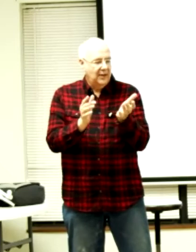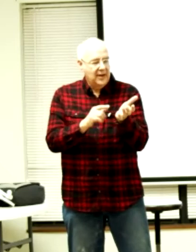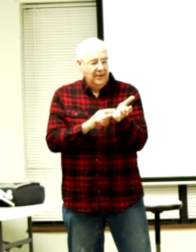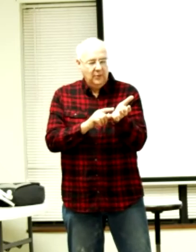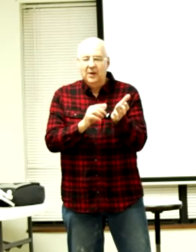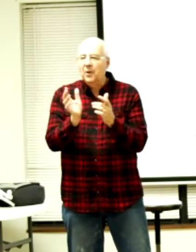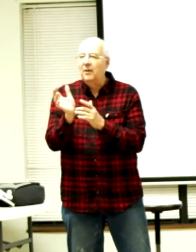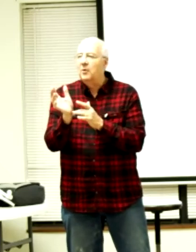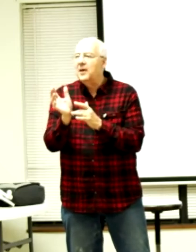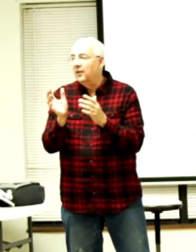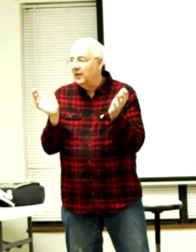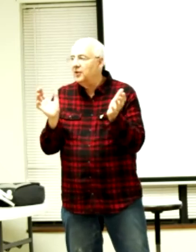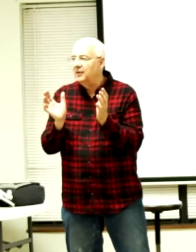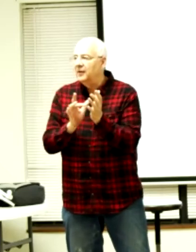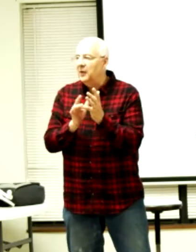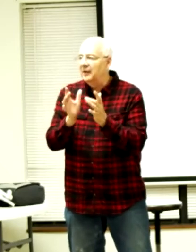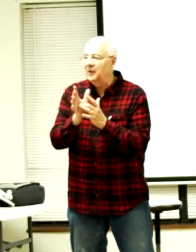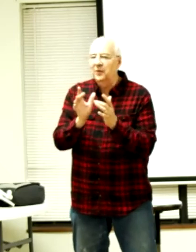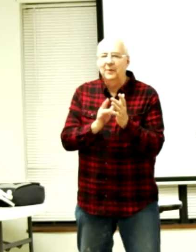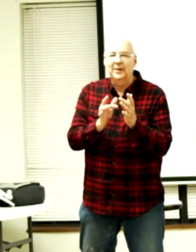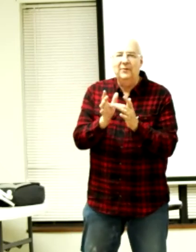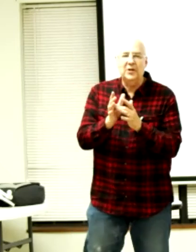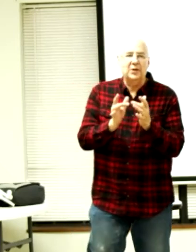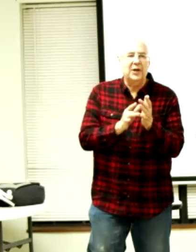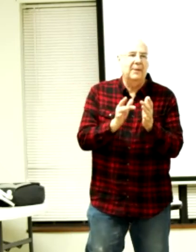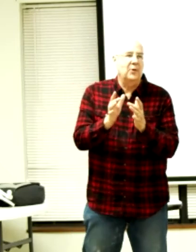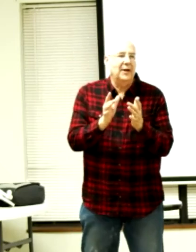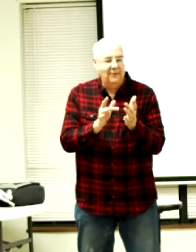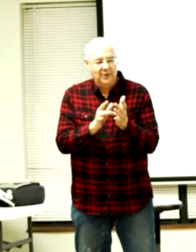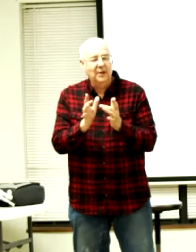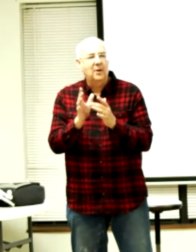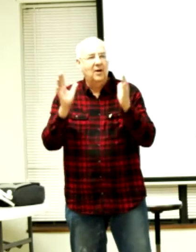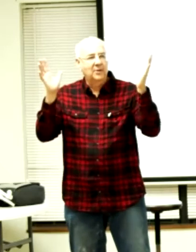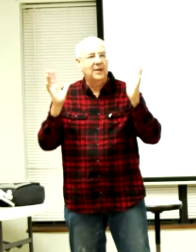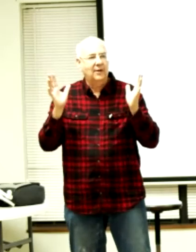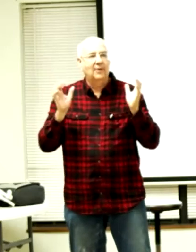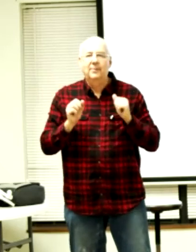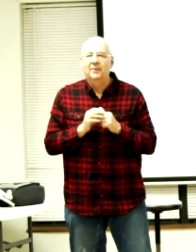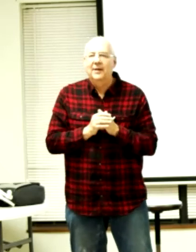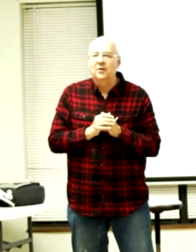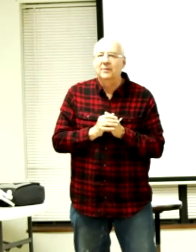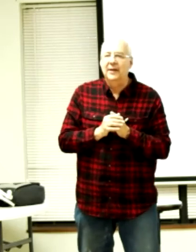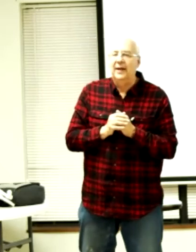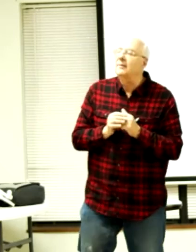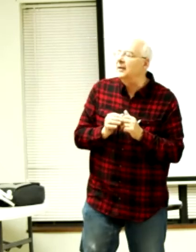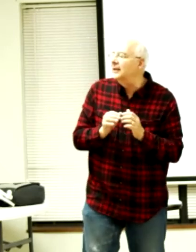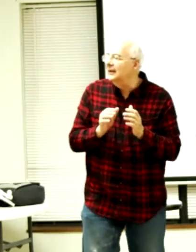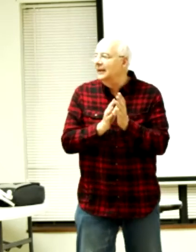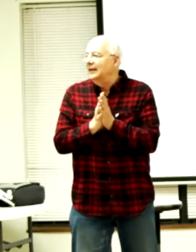Technically, it probably would be in the wrist from a physical standpoint. If it was in the palms, you kind of rip as you hang, but